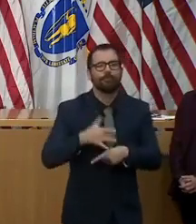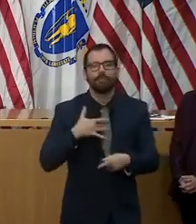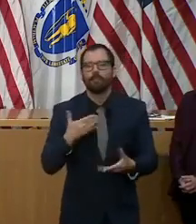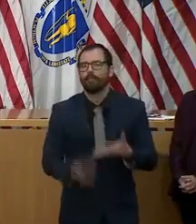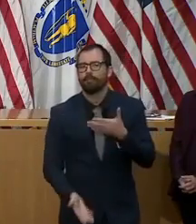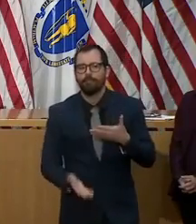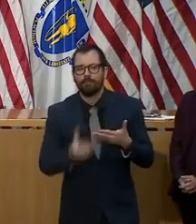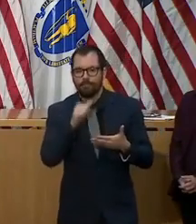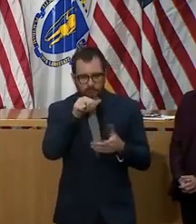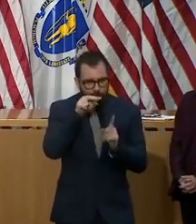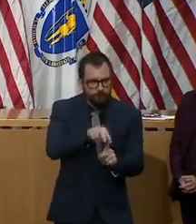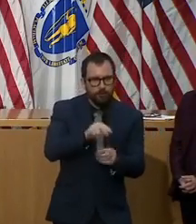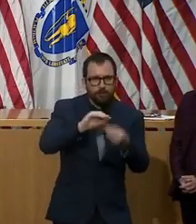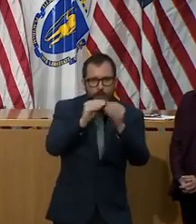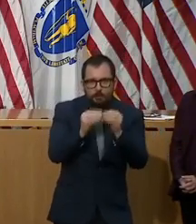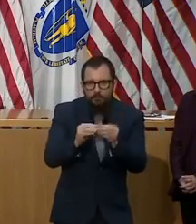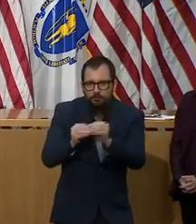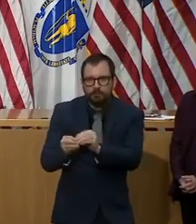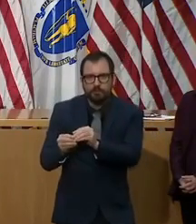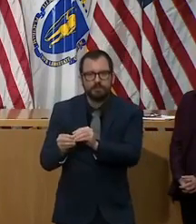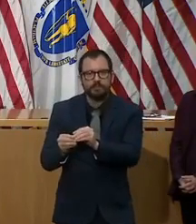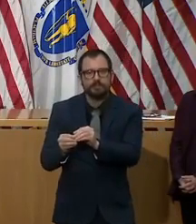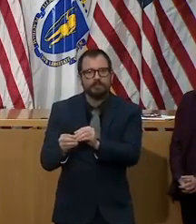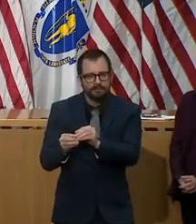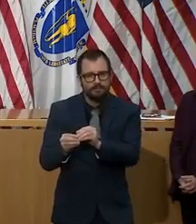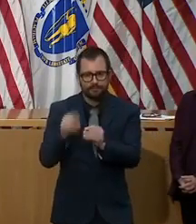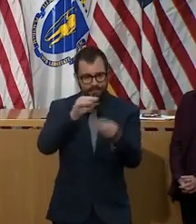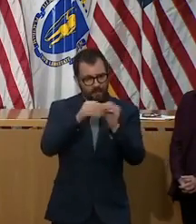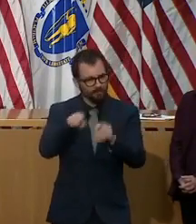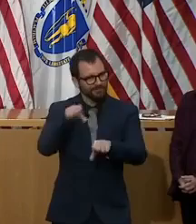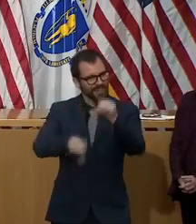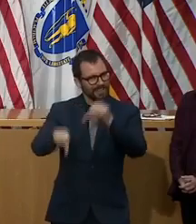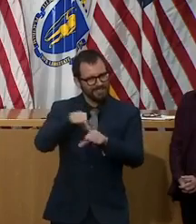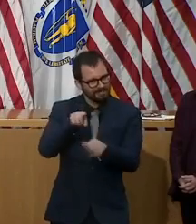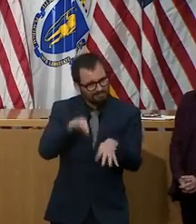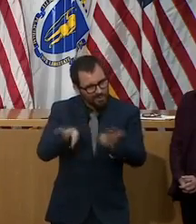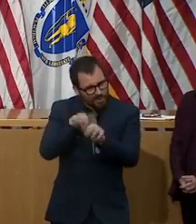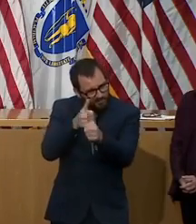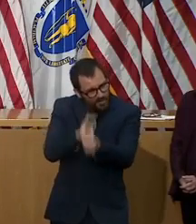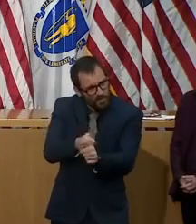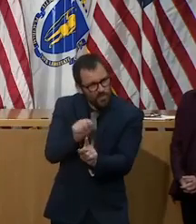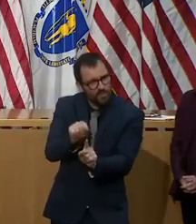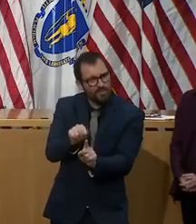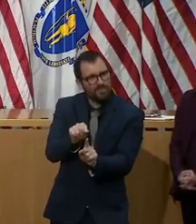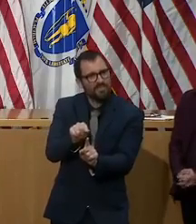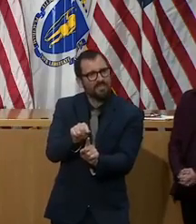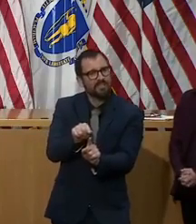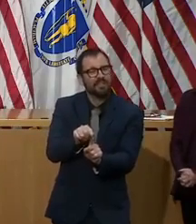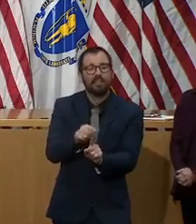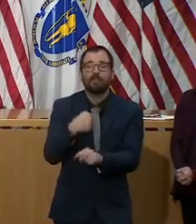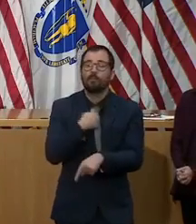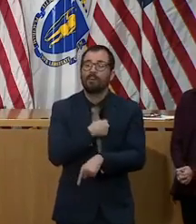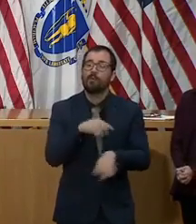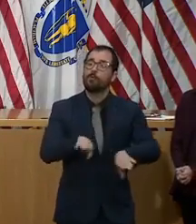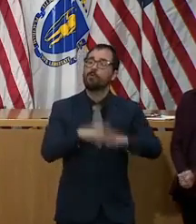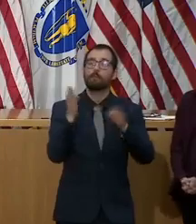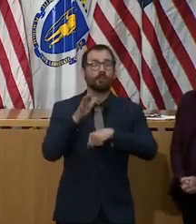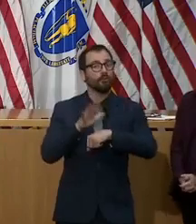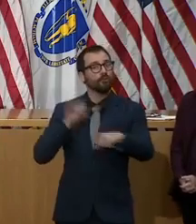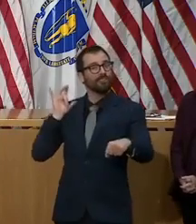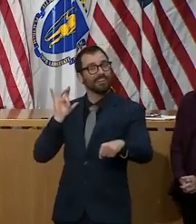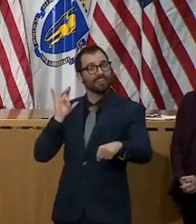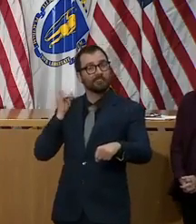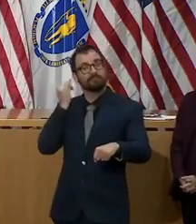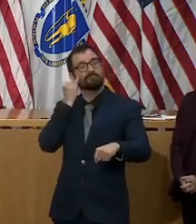working, staying home, pausing business, wearing face coverings, and practicing social distancing is not the right way to finish